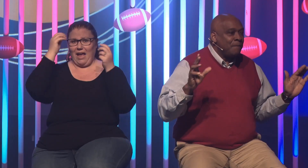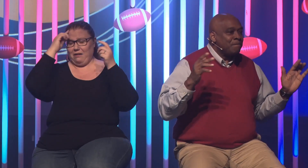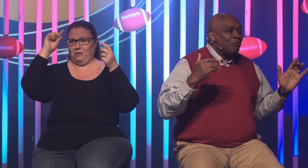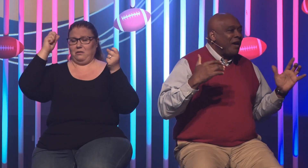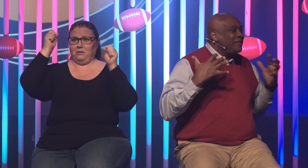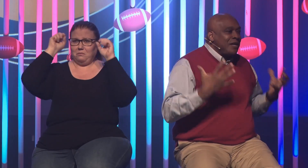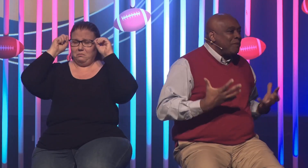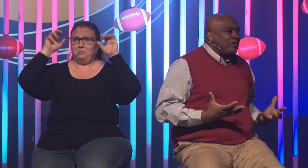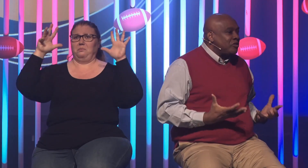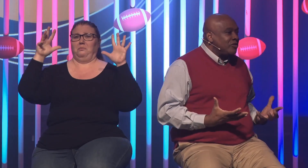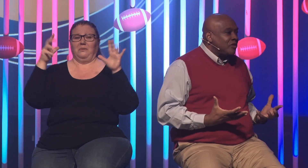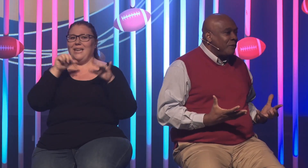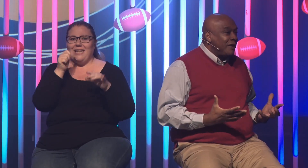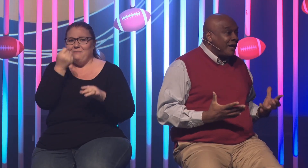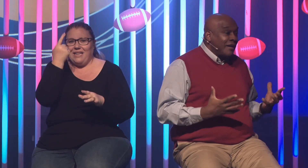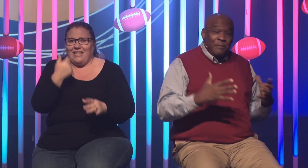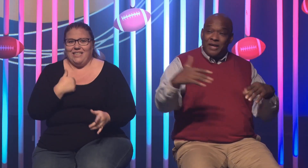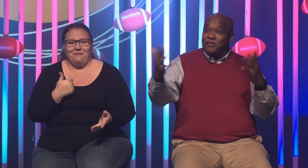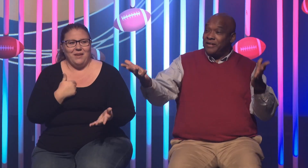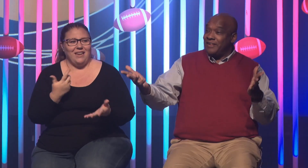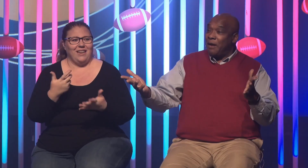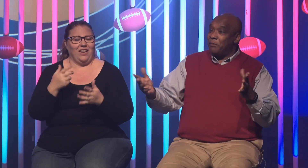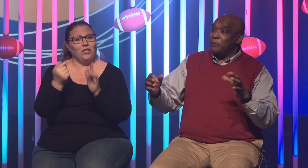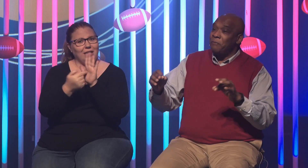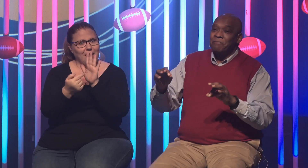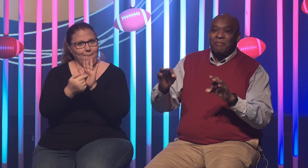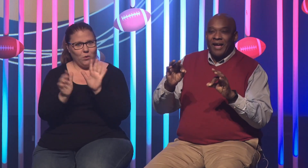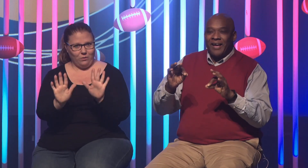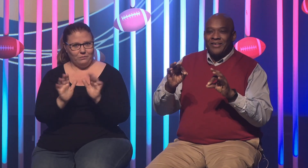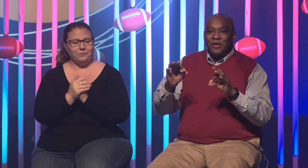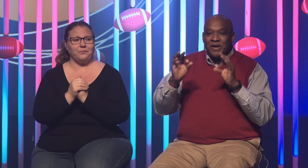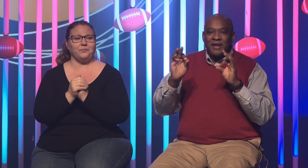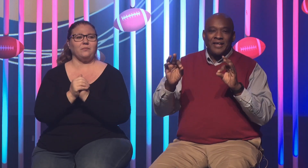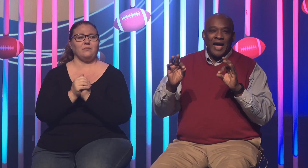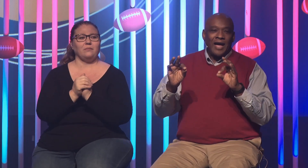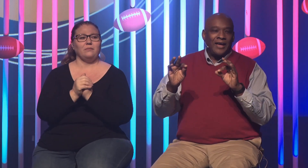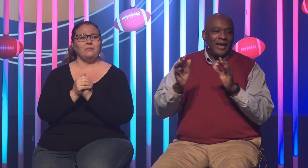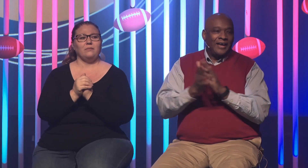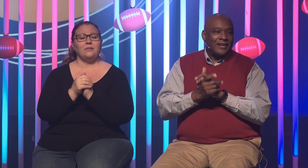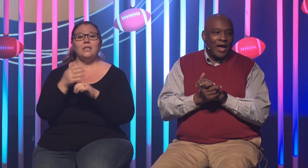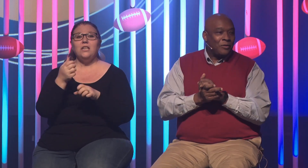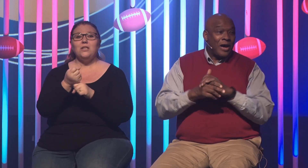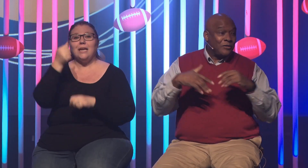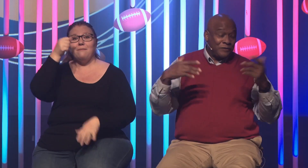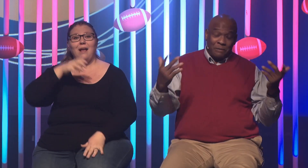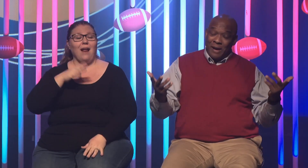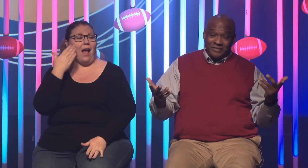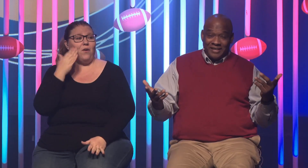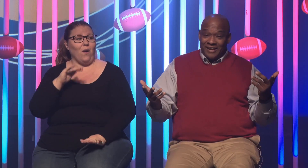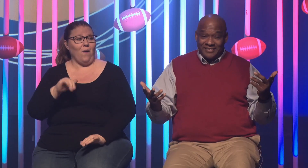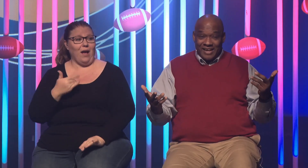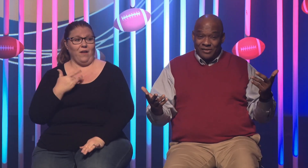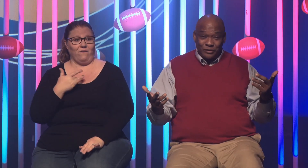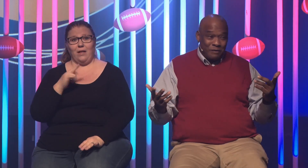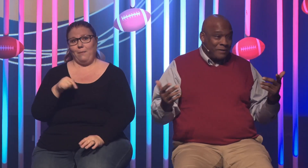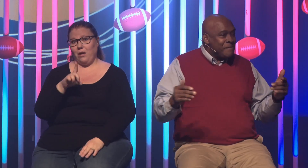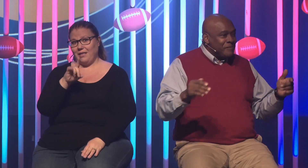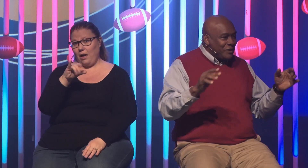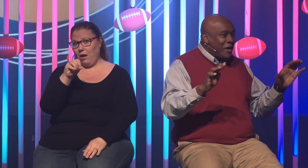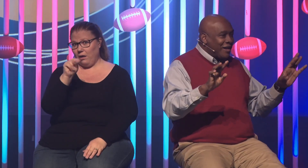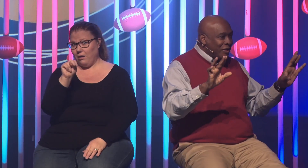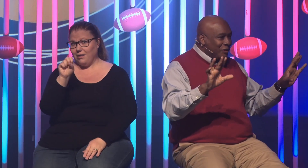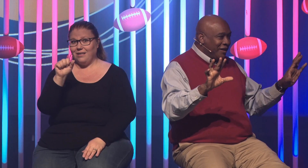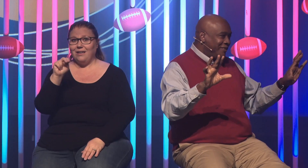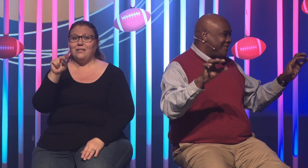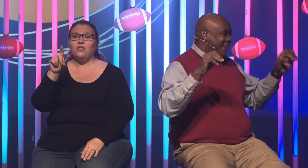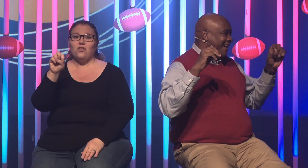because it didn't make sense to me. And let me give you an example. You get a guy, and I don't know how you feel about Deion Sanders, but you